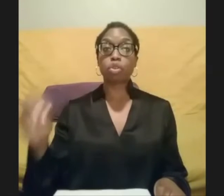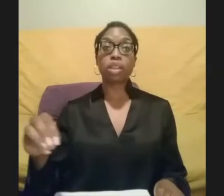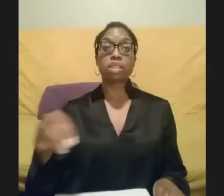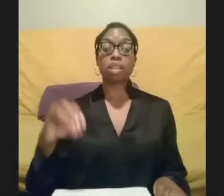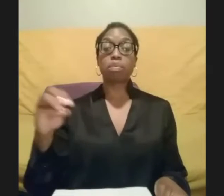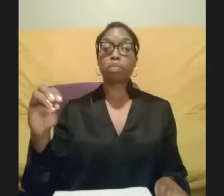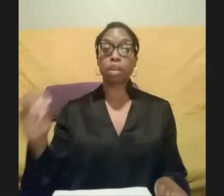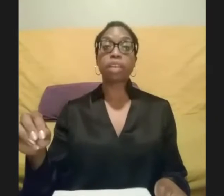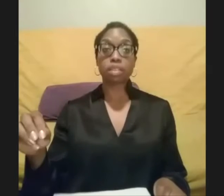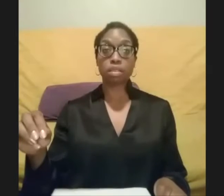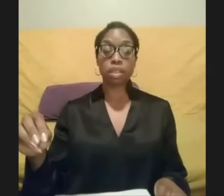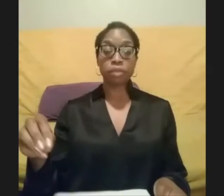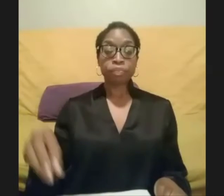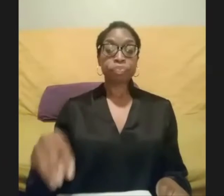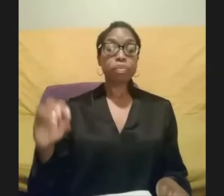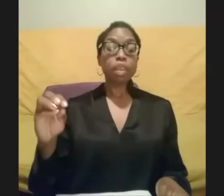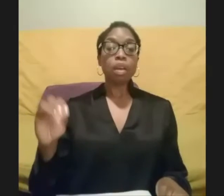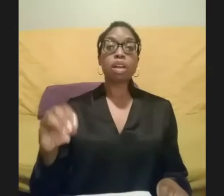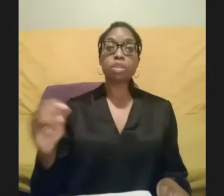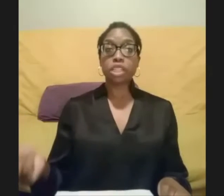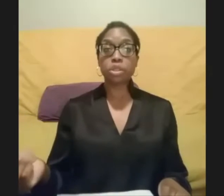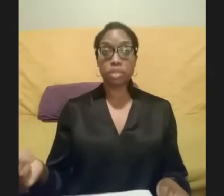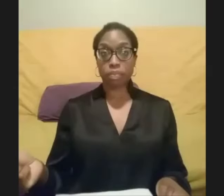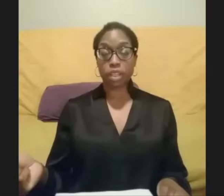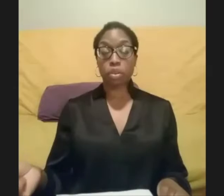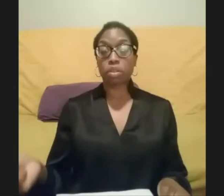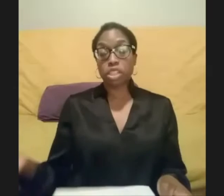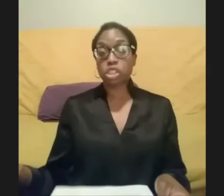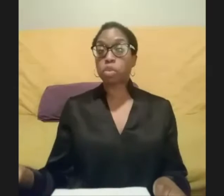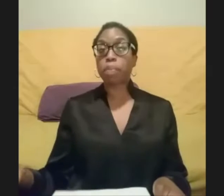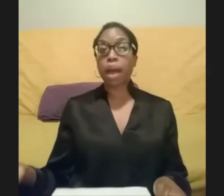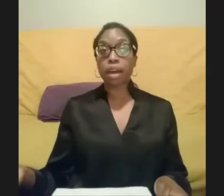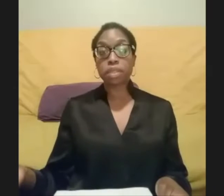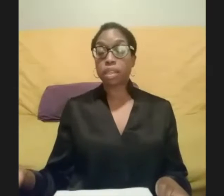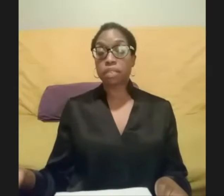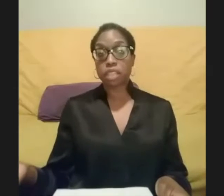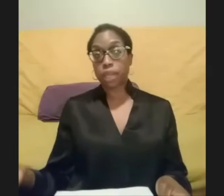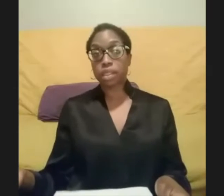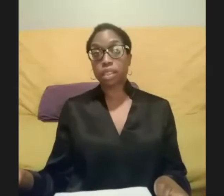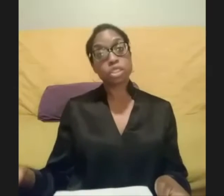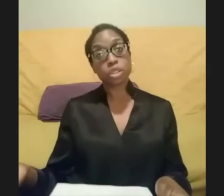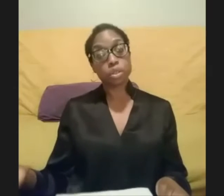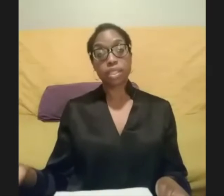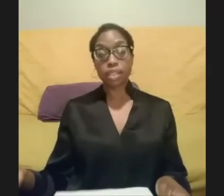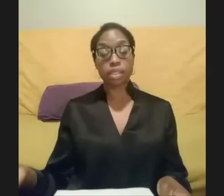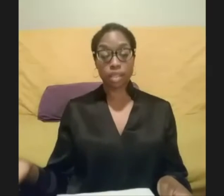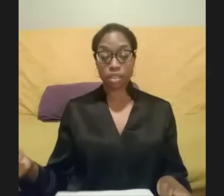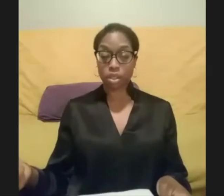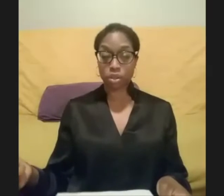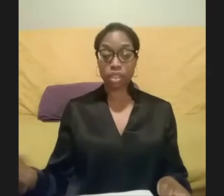nutrients and blood vessels. Also tissue sampling, where they'll essentially just do a biopsy of a suspected lesion or cyst. That's another thing. That's